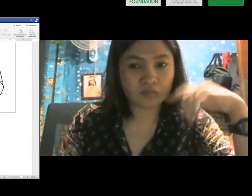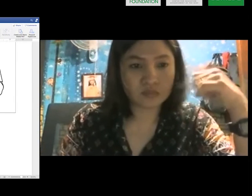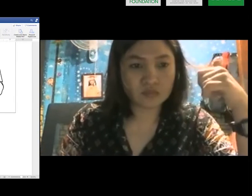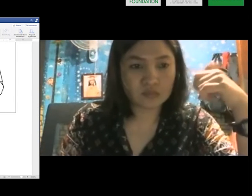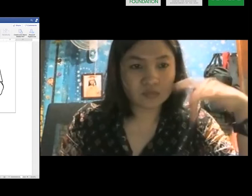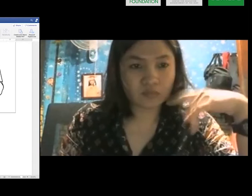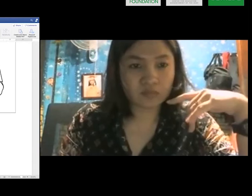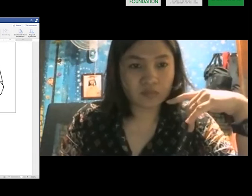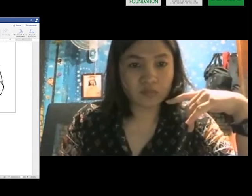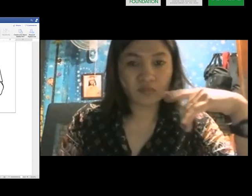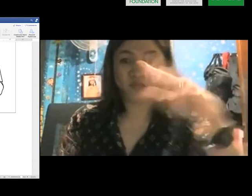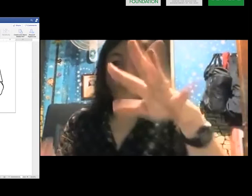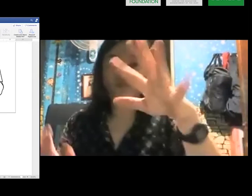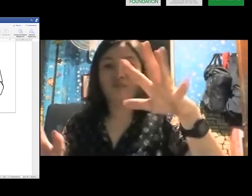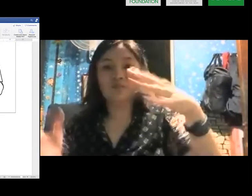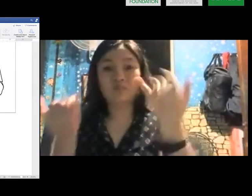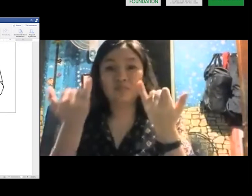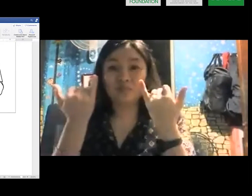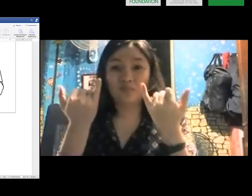Okay, all right, fine, okay.